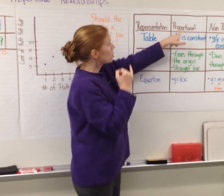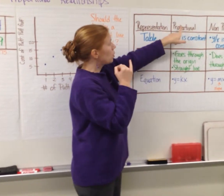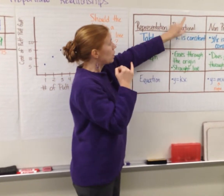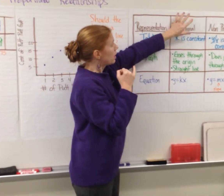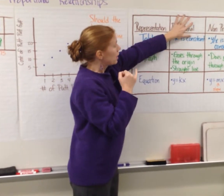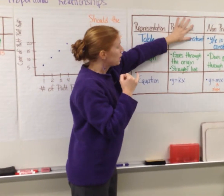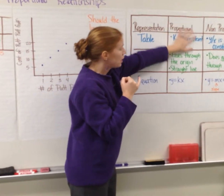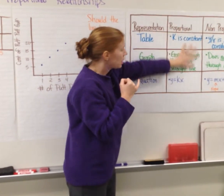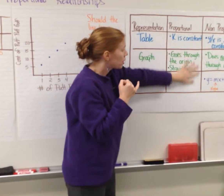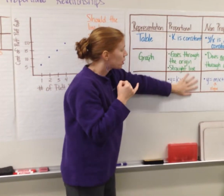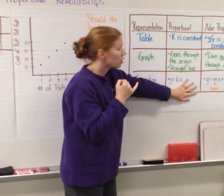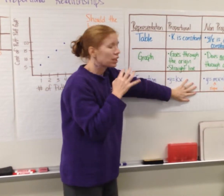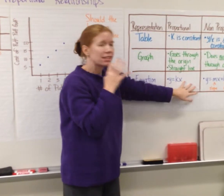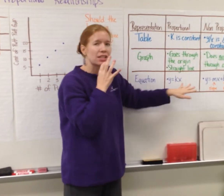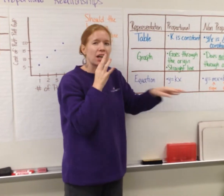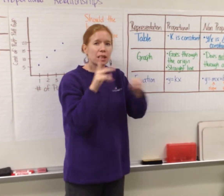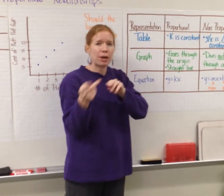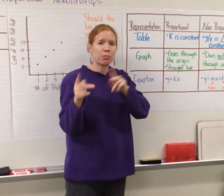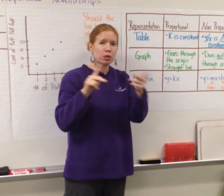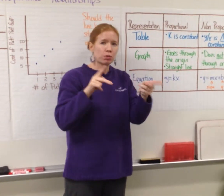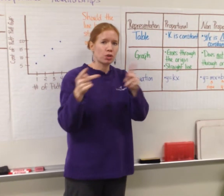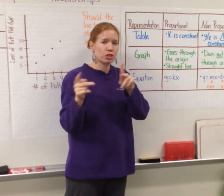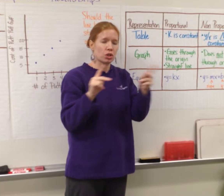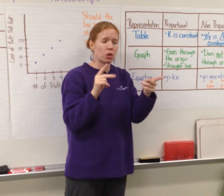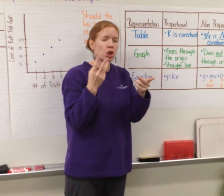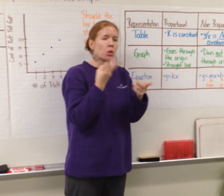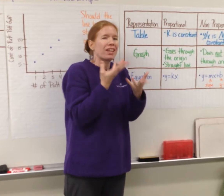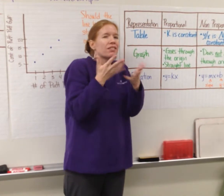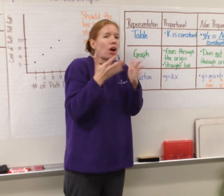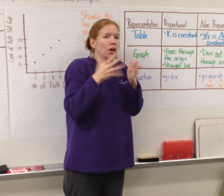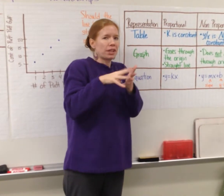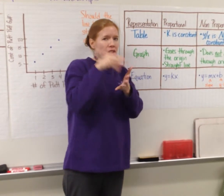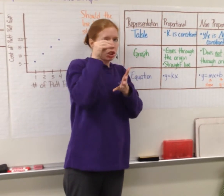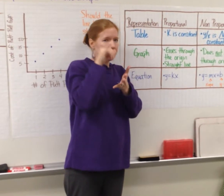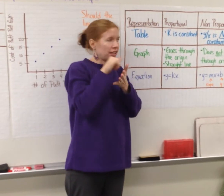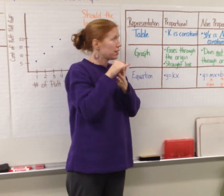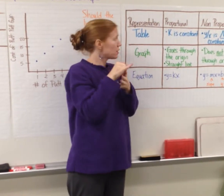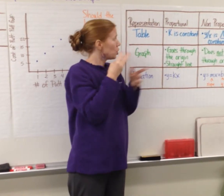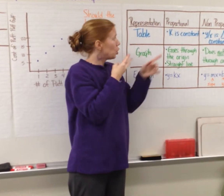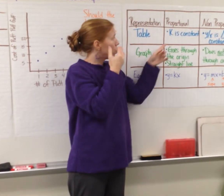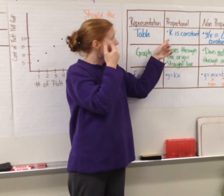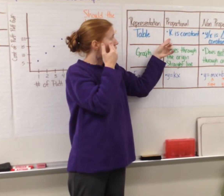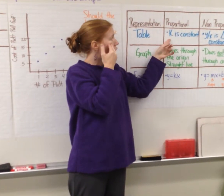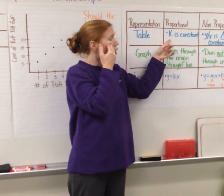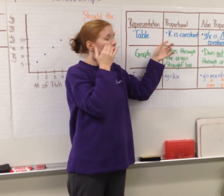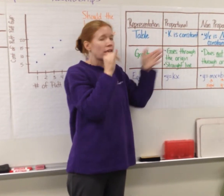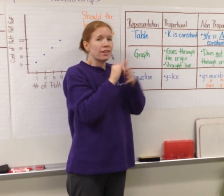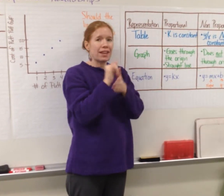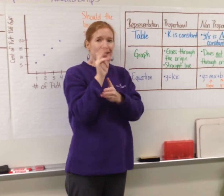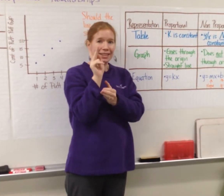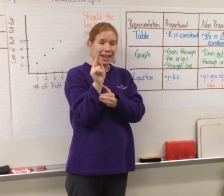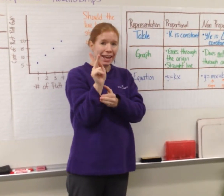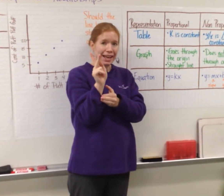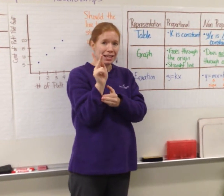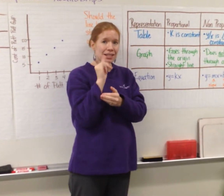so here is talking about proportional. We have already learned this. We know that K